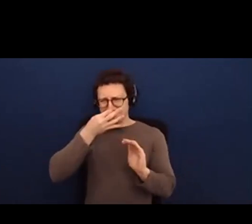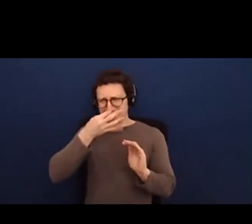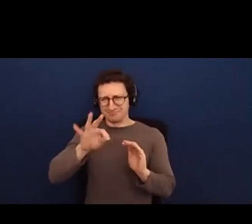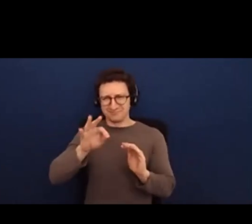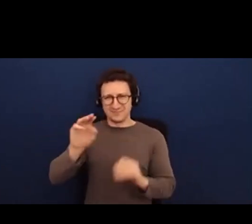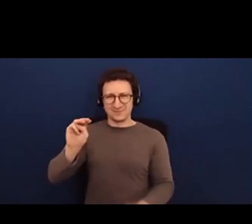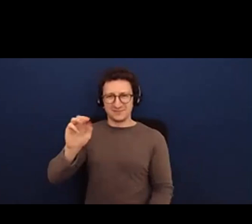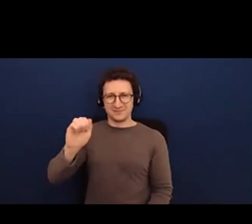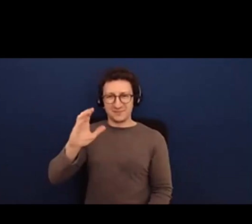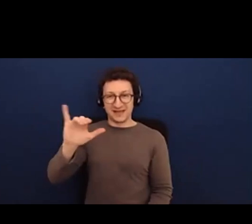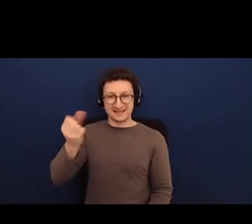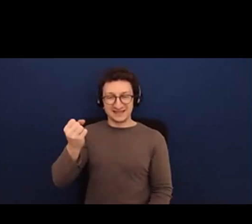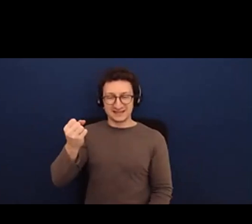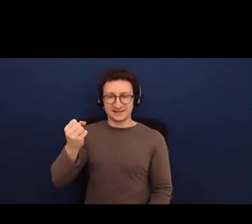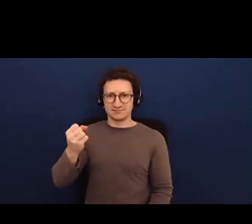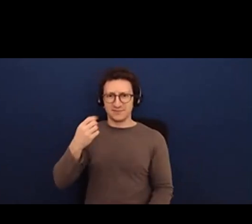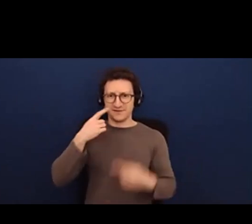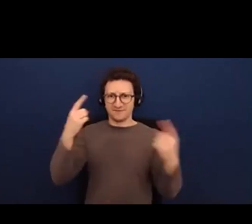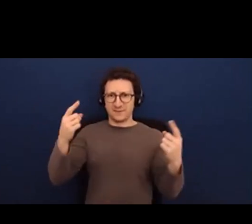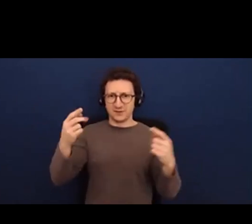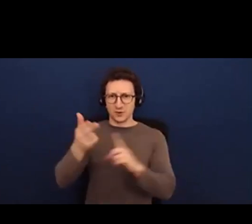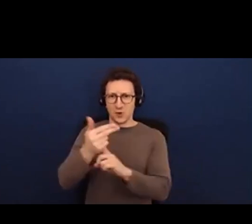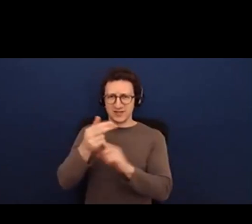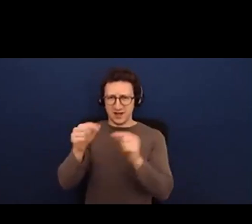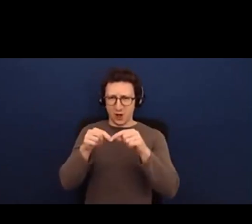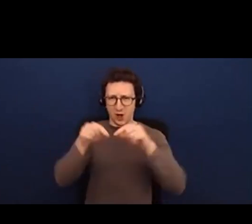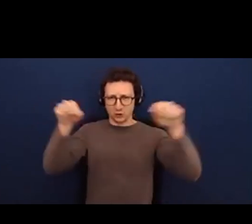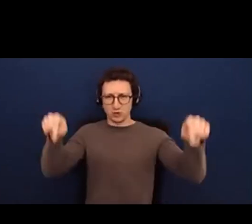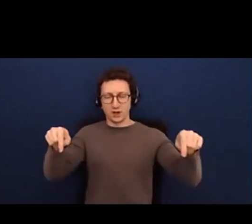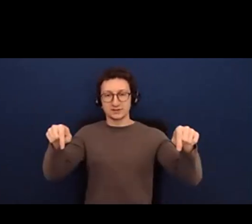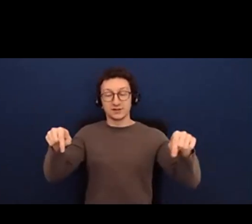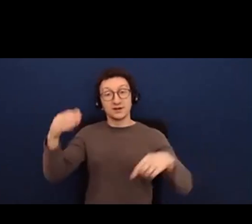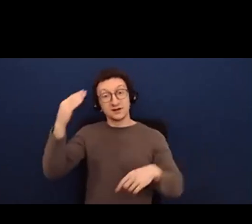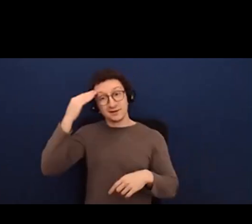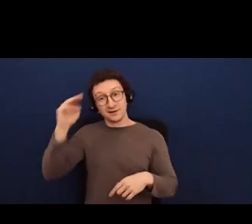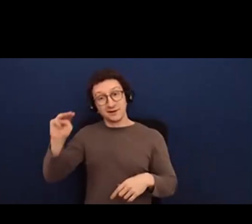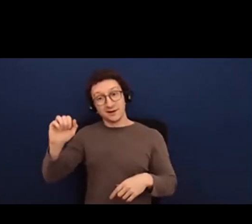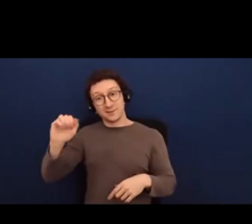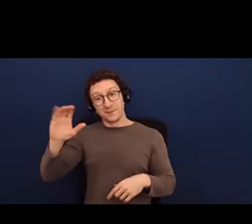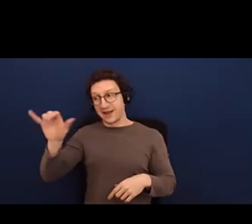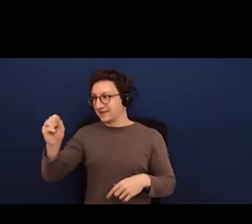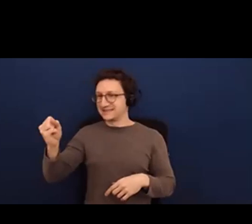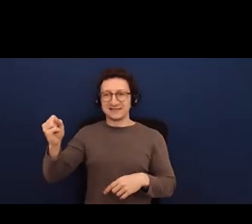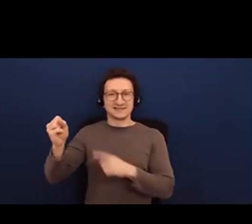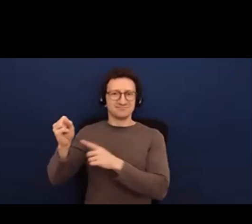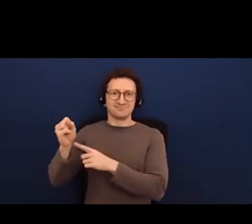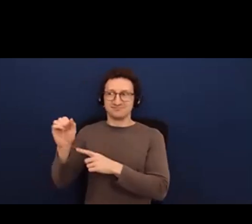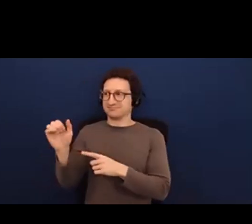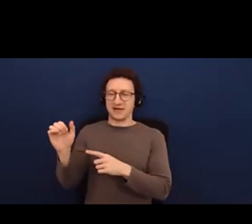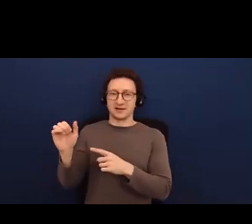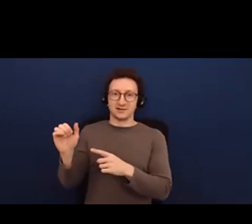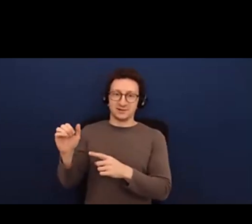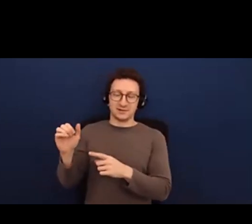And I always, that's so an amazing thing. Macy's in a certain sense is the center, you know, of the retail world,